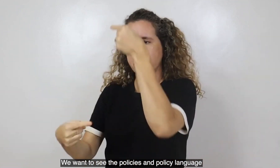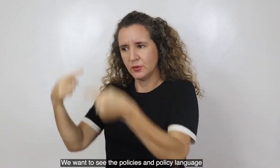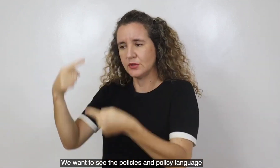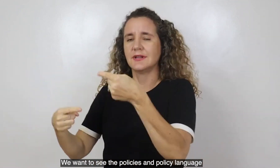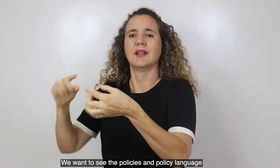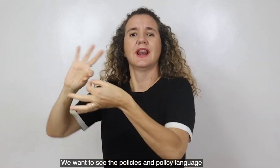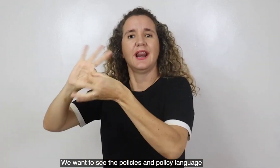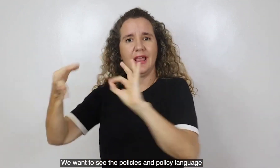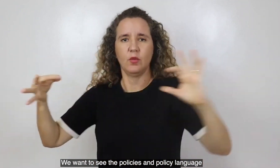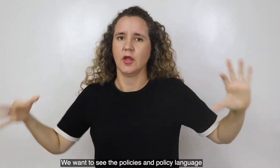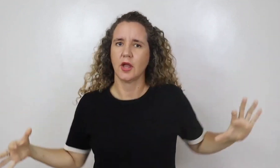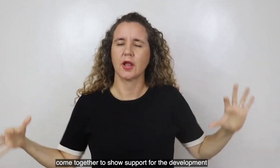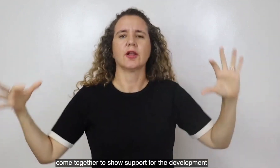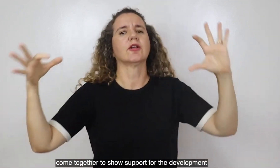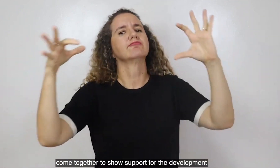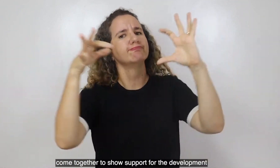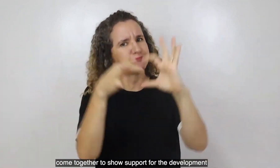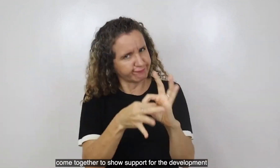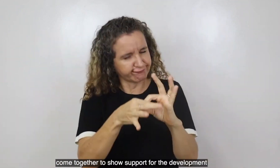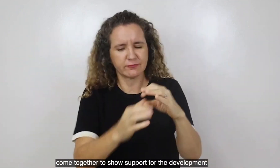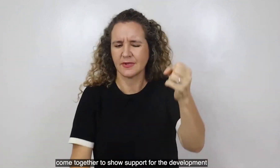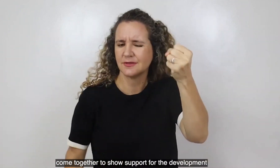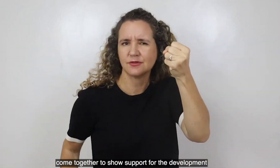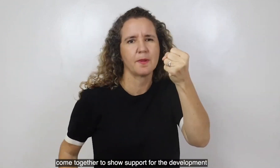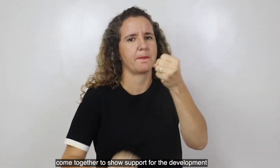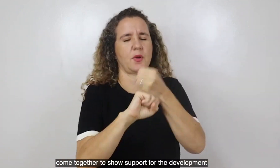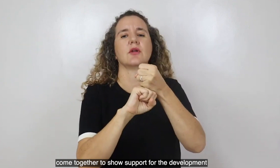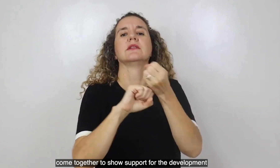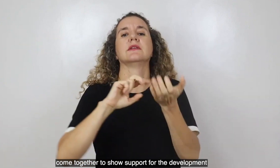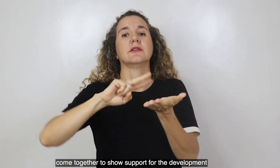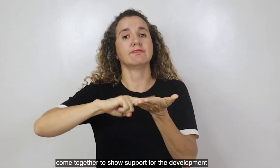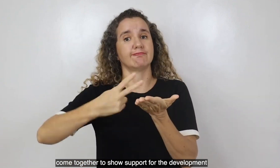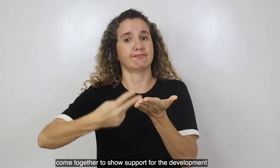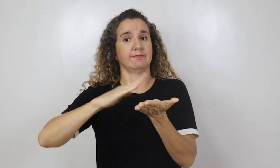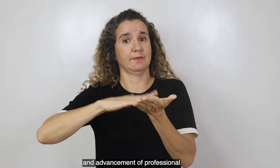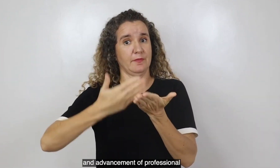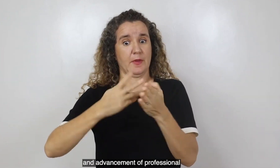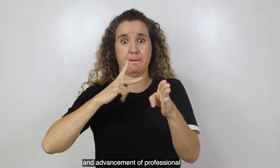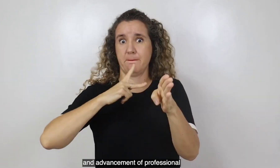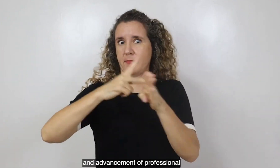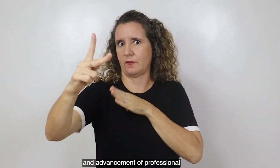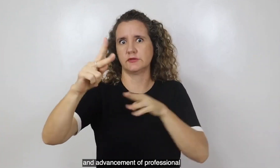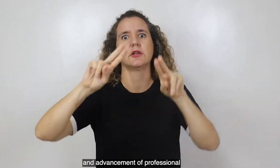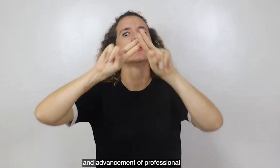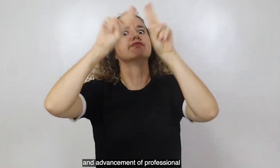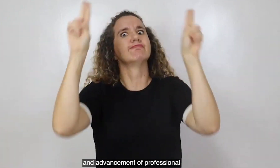the development and advancement of the professional IS interpreters and translators.